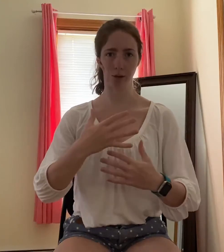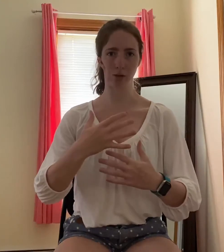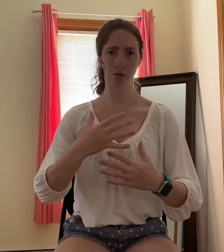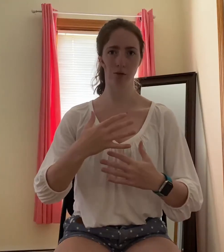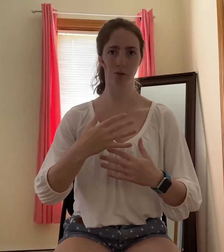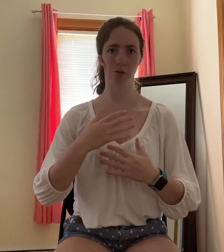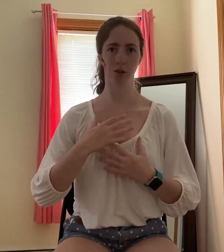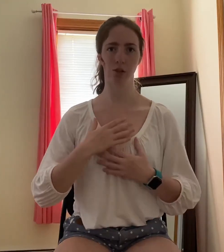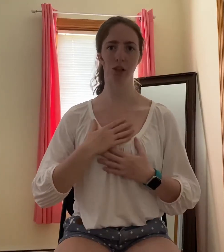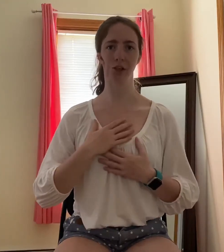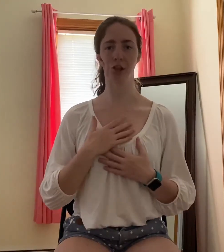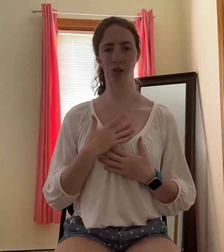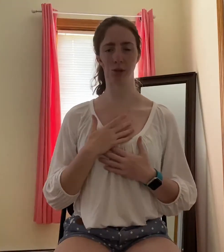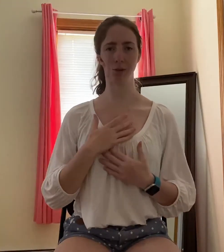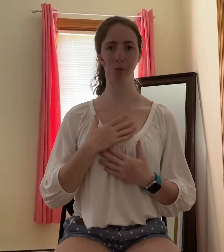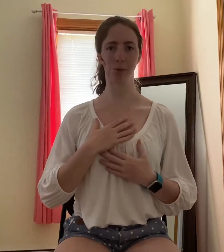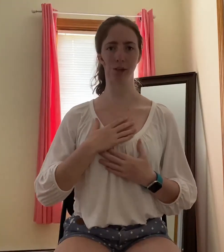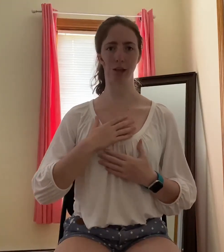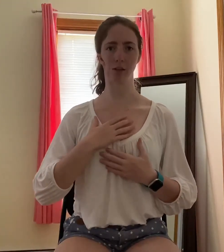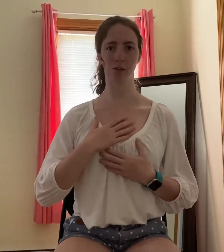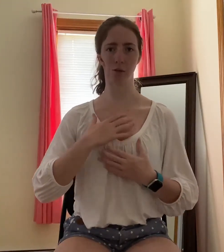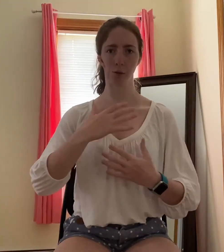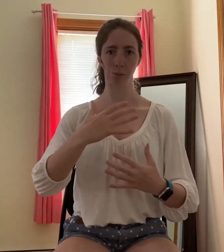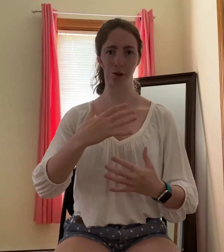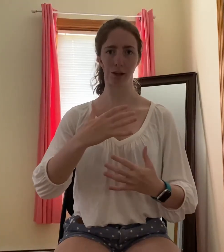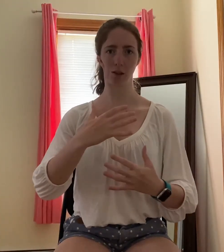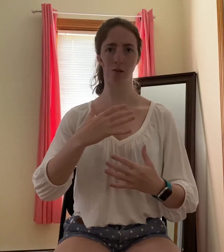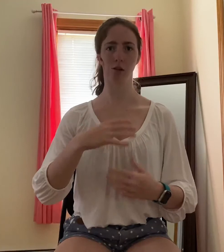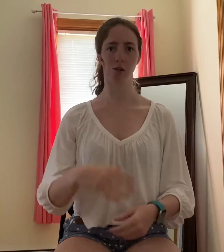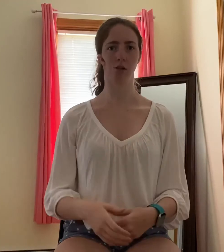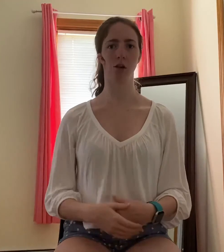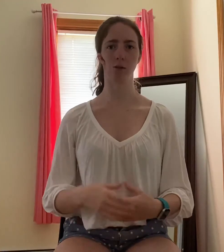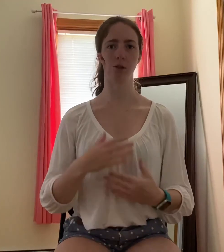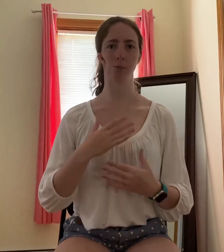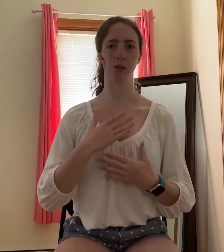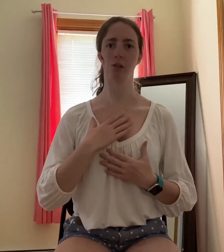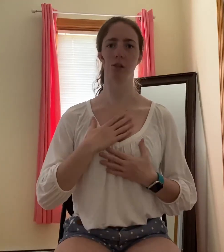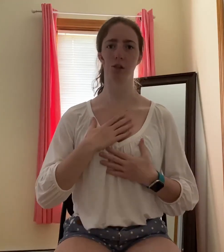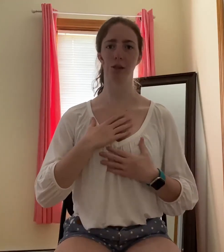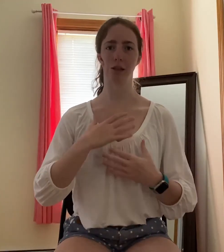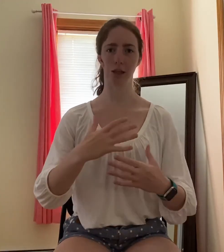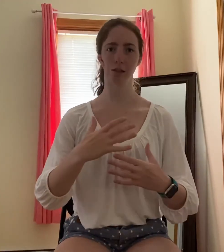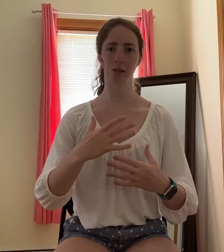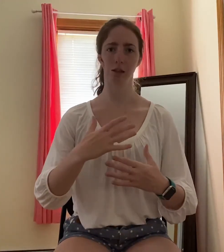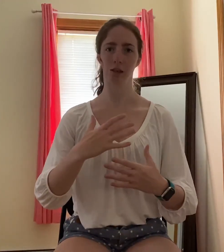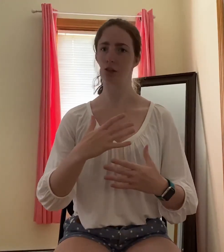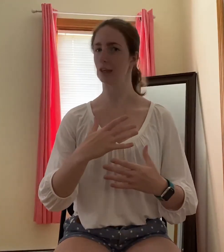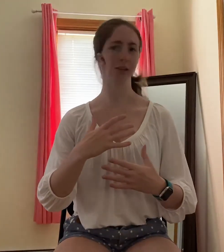out. Just like your lungs would go out when you're breathing. So breathe. So if someone's doing this and shaking their